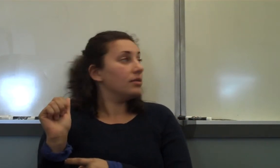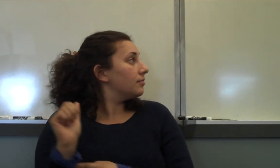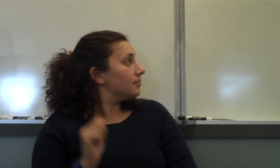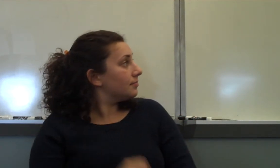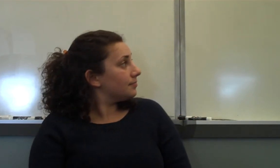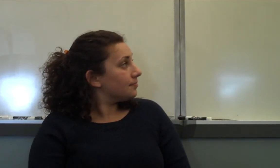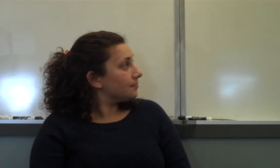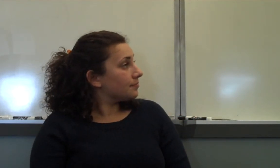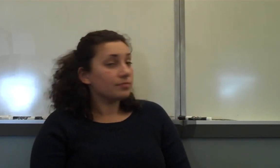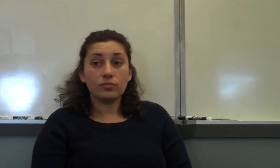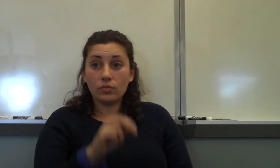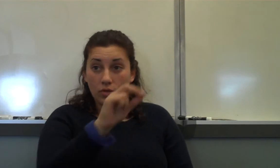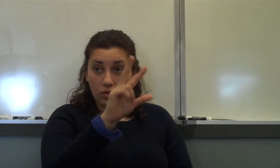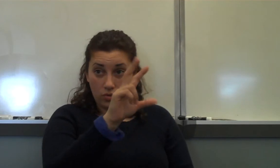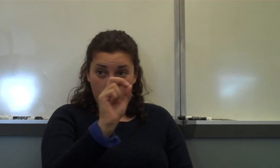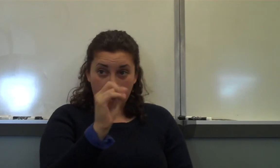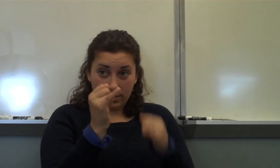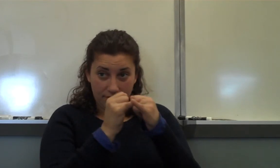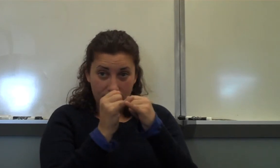Here's 30 inches, pretty accurately.